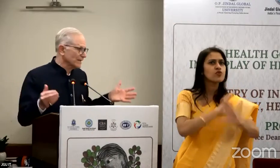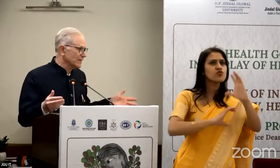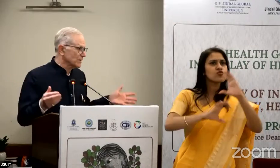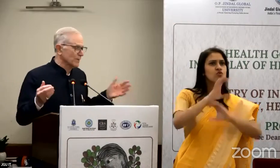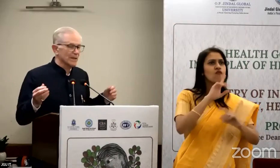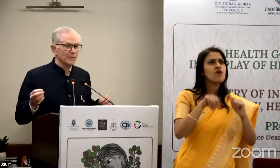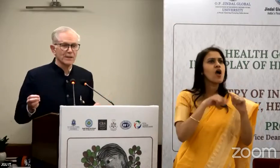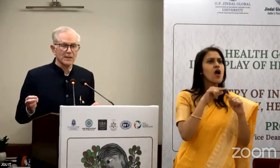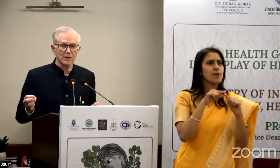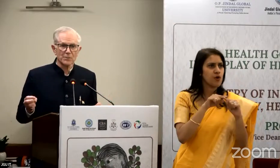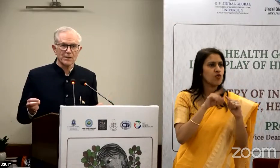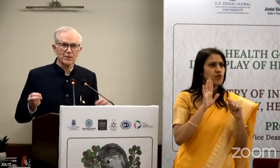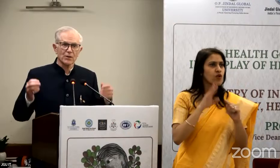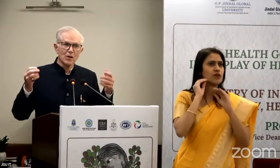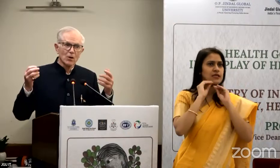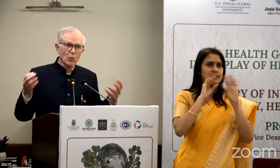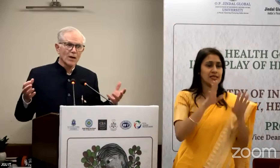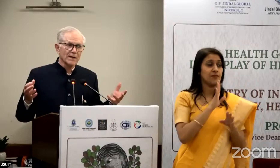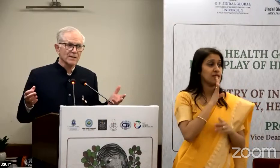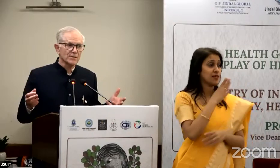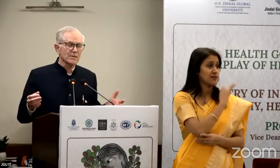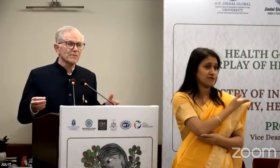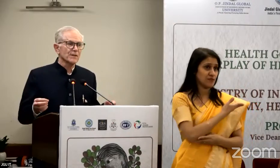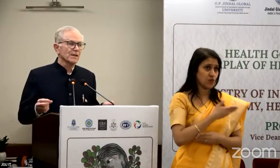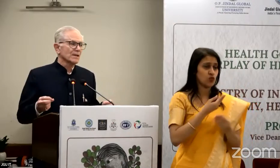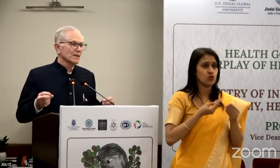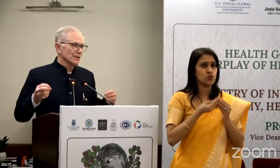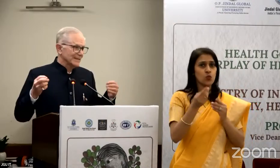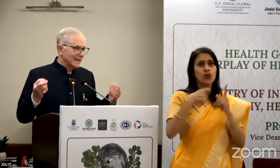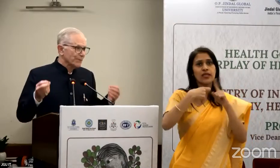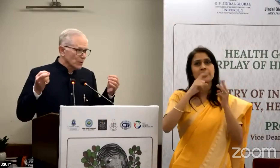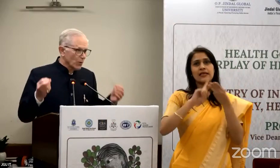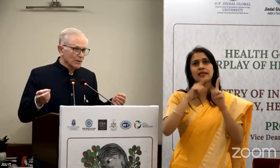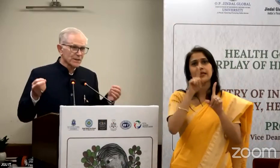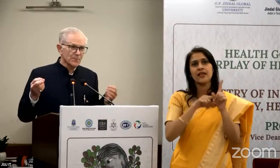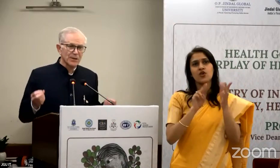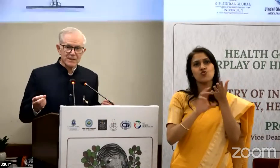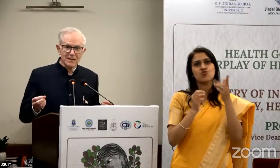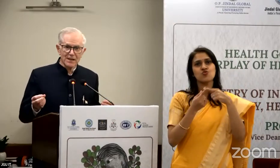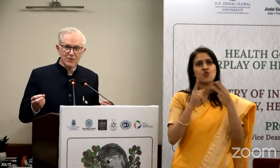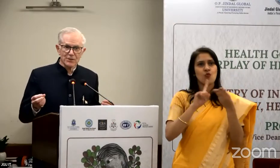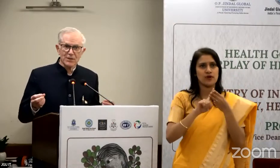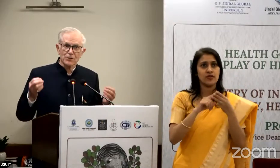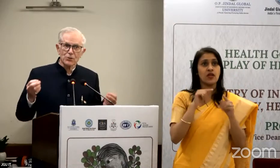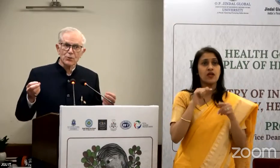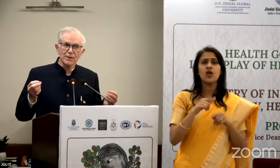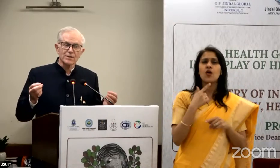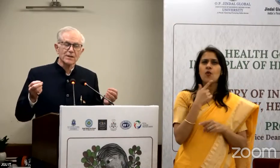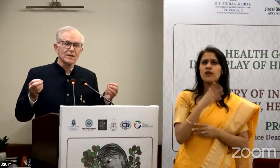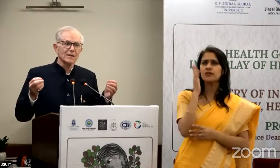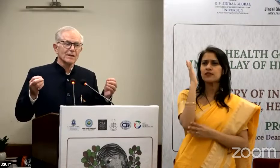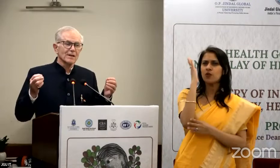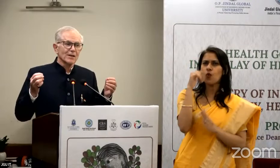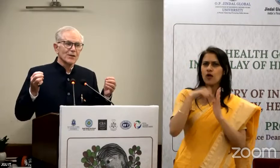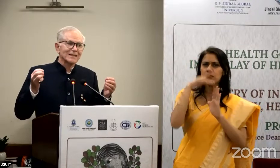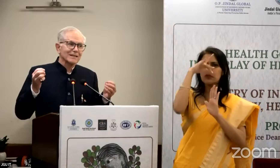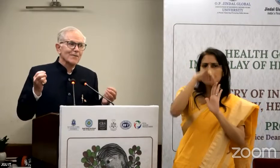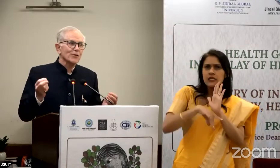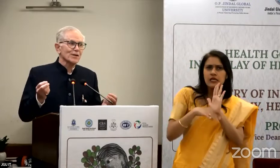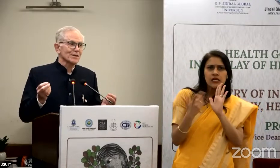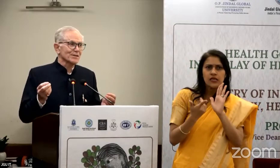that I'm anticipating for the keynote speaker. One is the depth and quality of the presentations, and two is